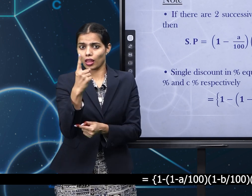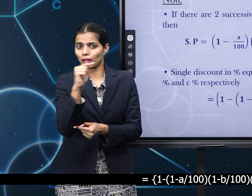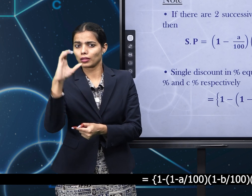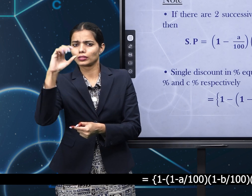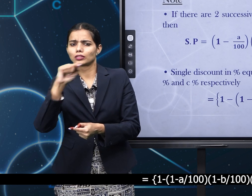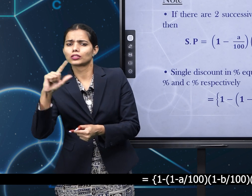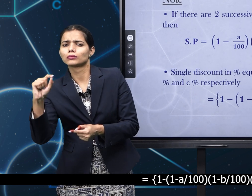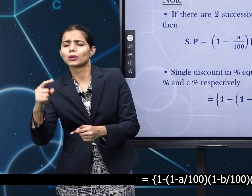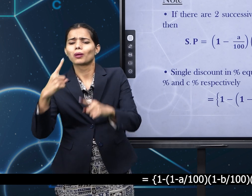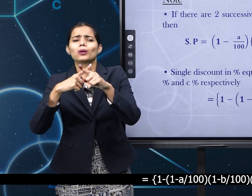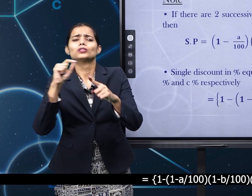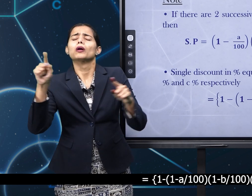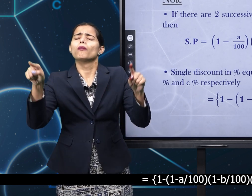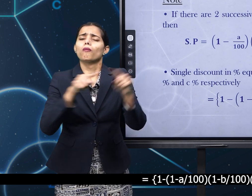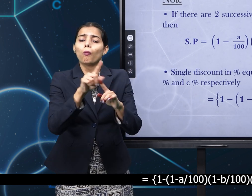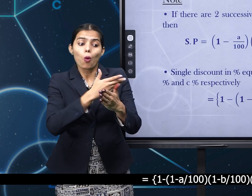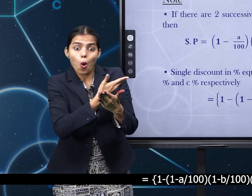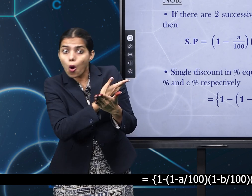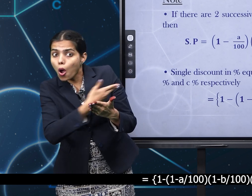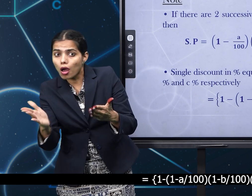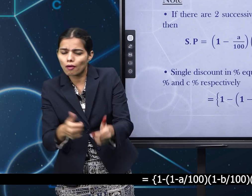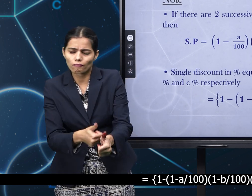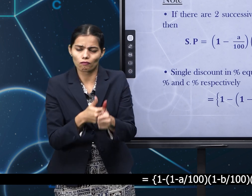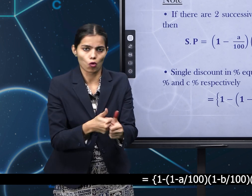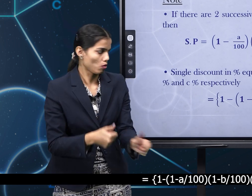1 minus C by 100 into 100 percent.